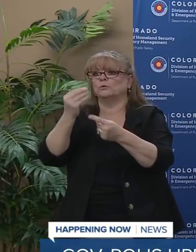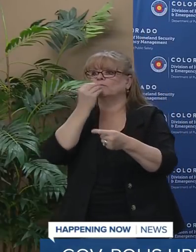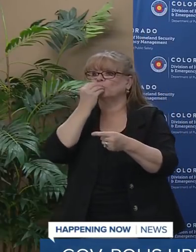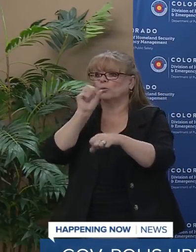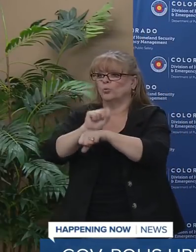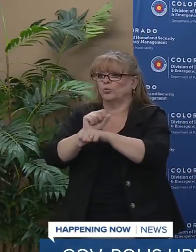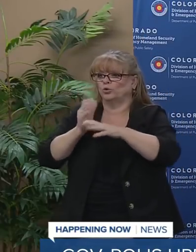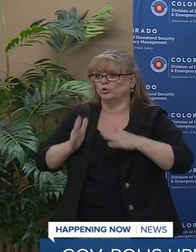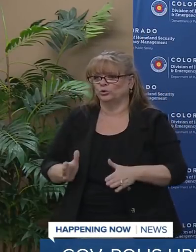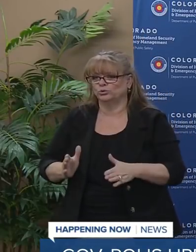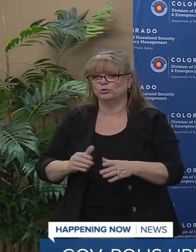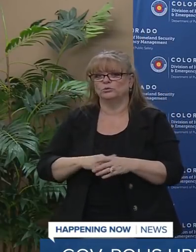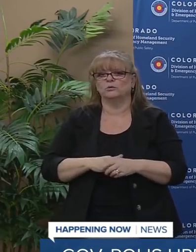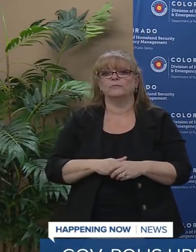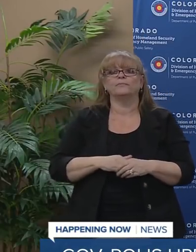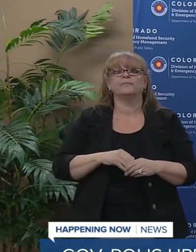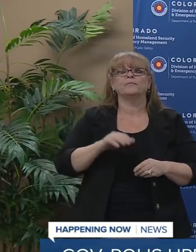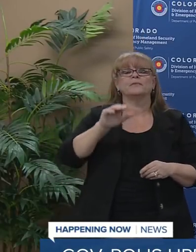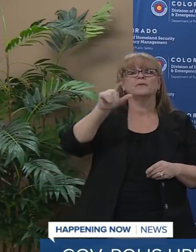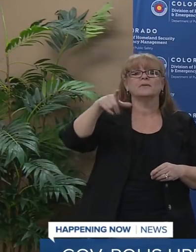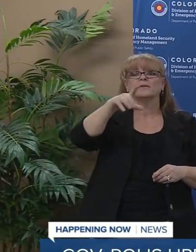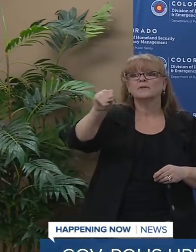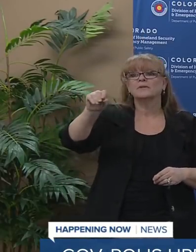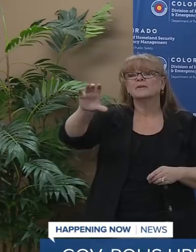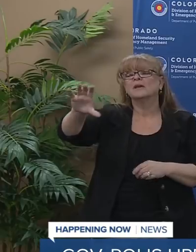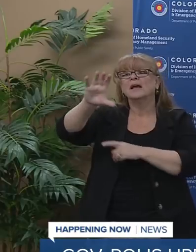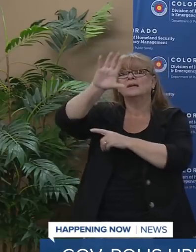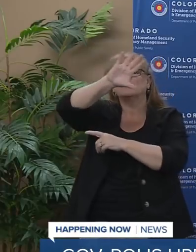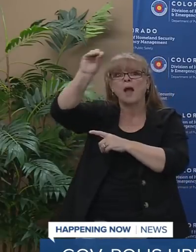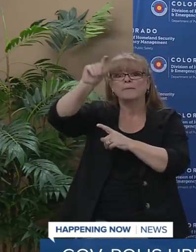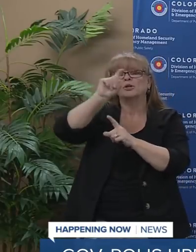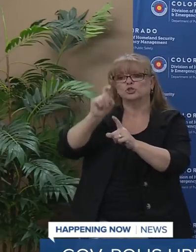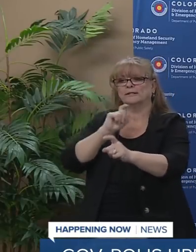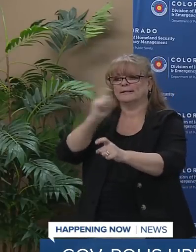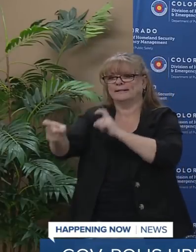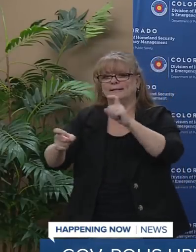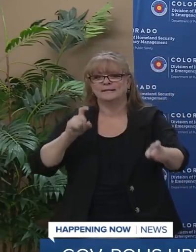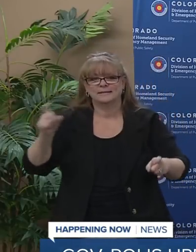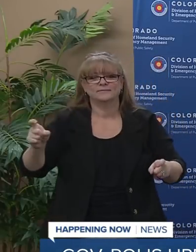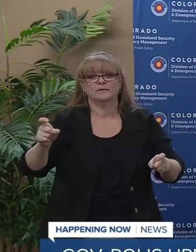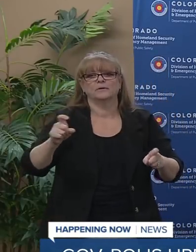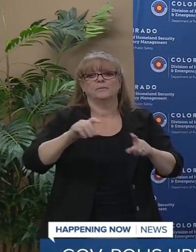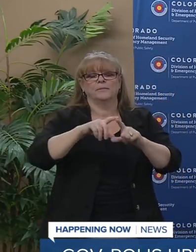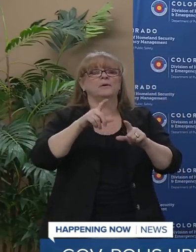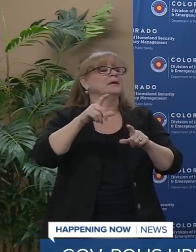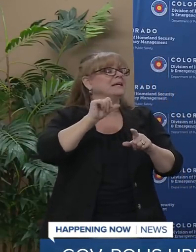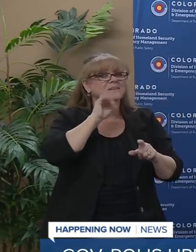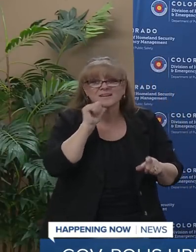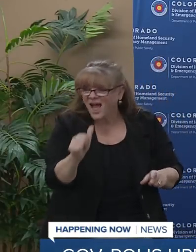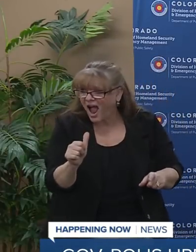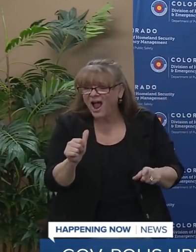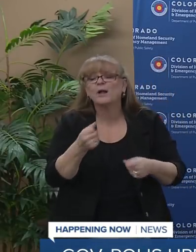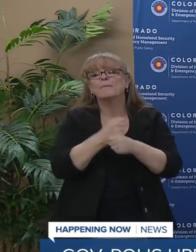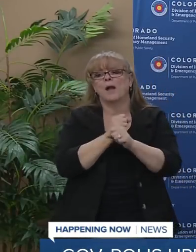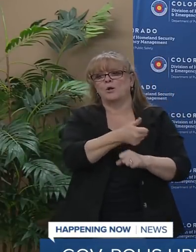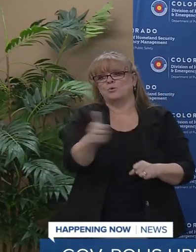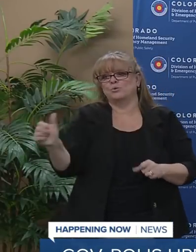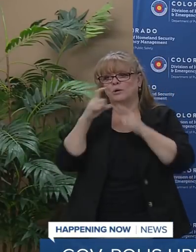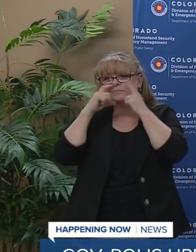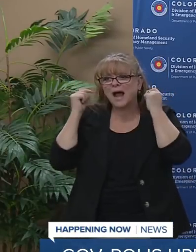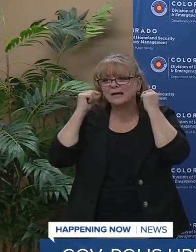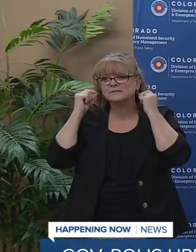masks. If they aren't, do it yourself. Bring it from home. That's all across all of our critical employment sectors. But